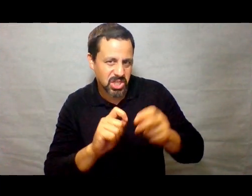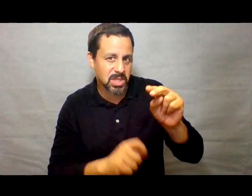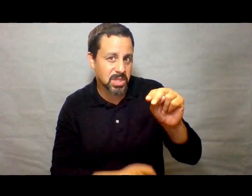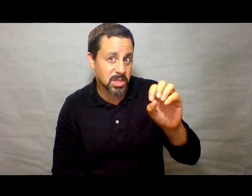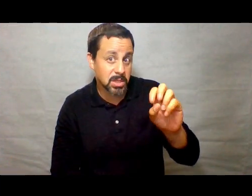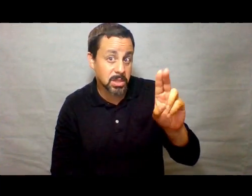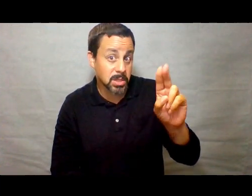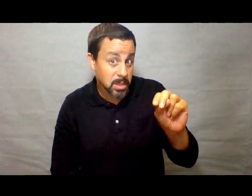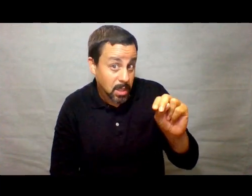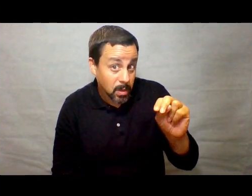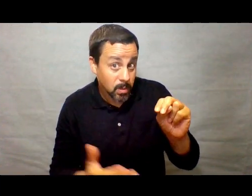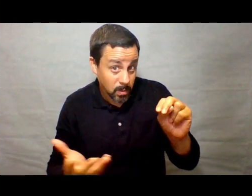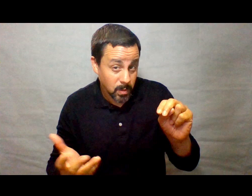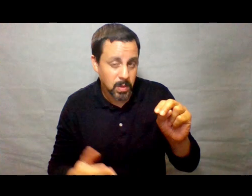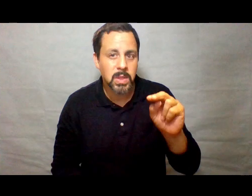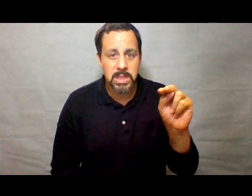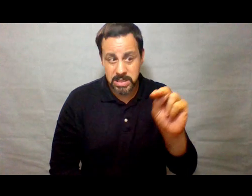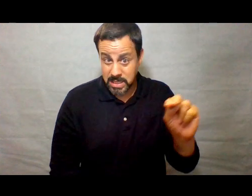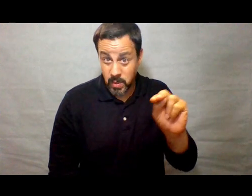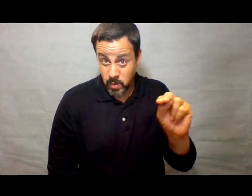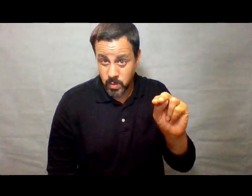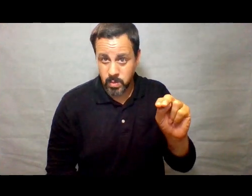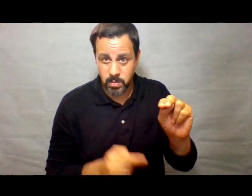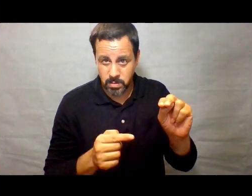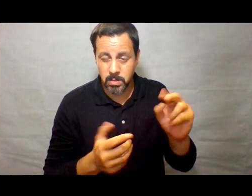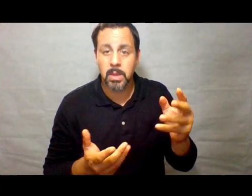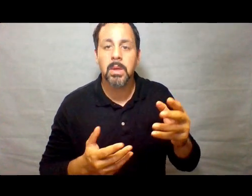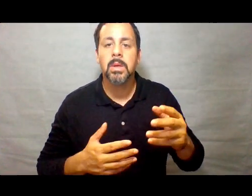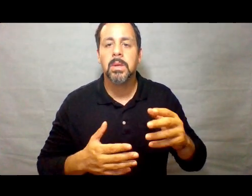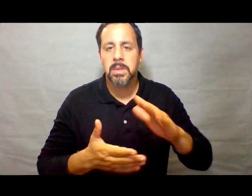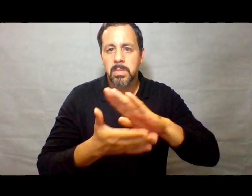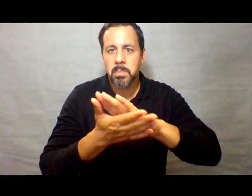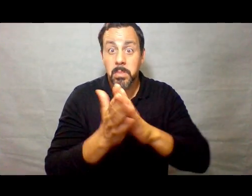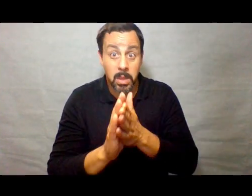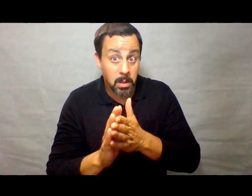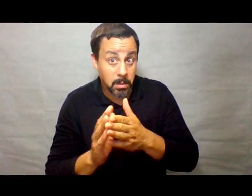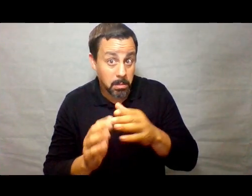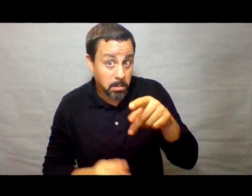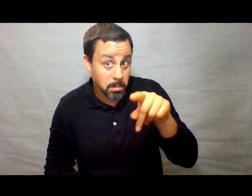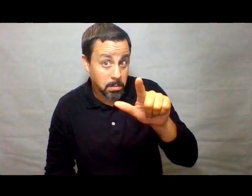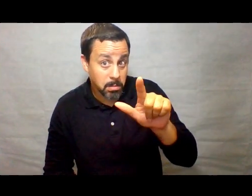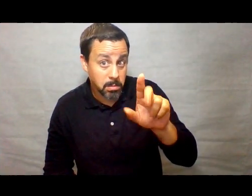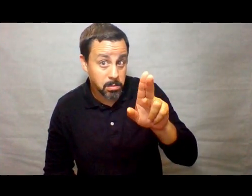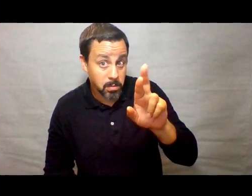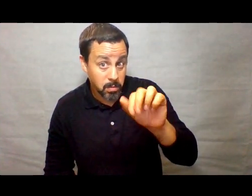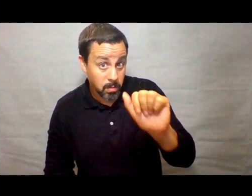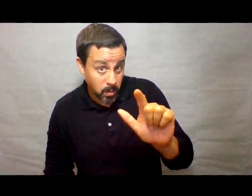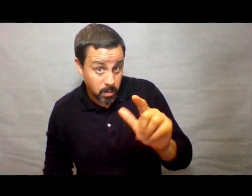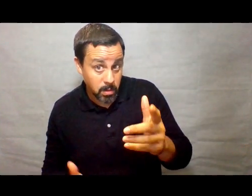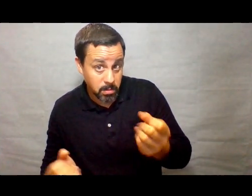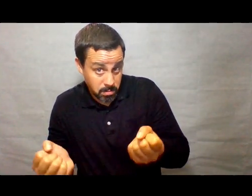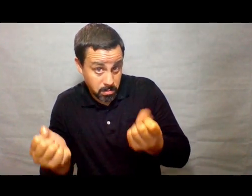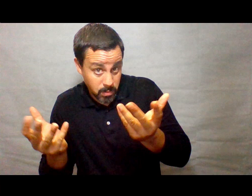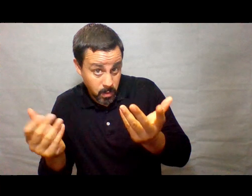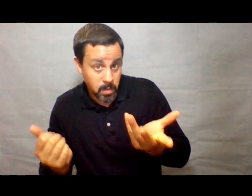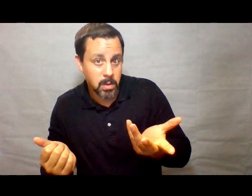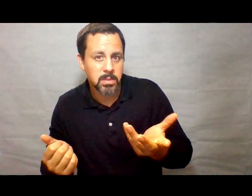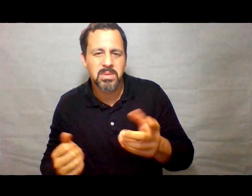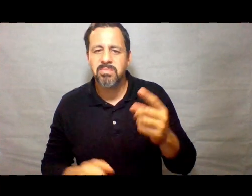English language, if you want to change a noun from singular to plural, all you have to